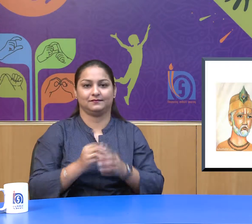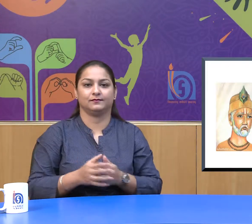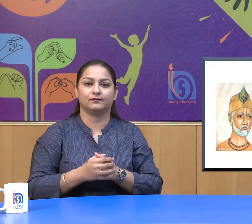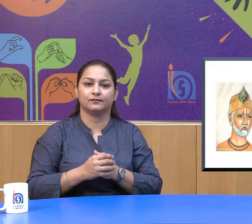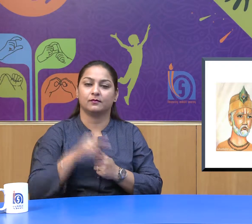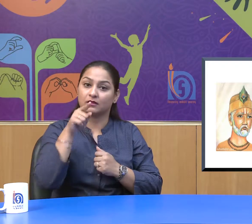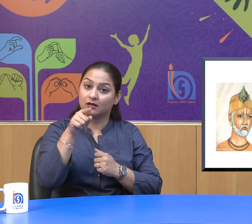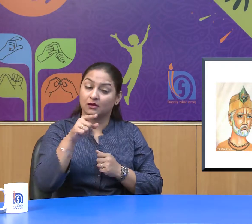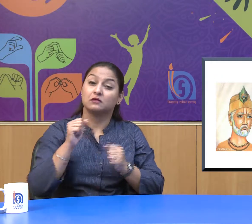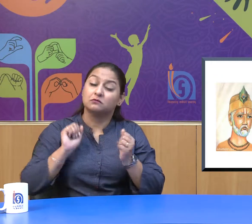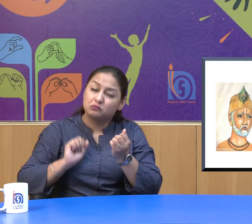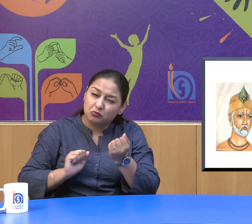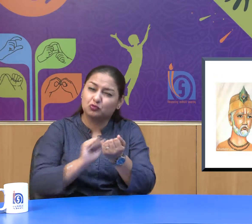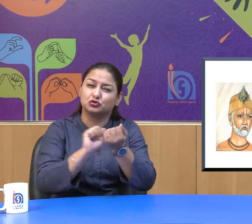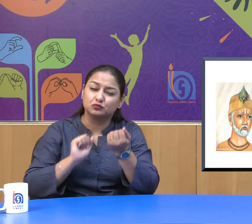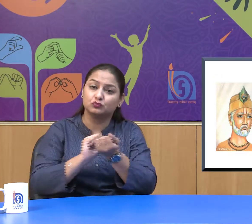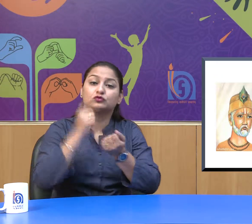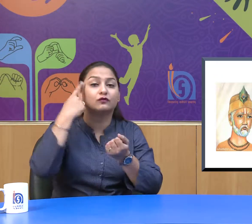He emphasized the unity of God.